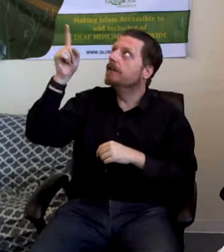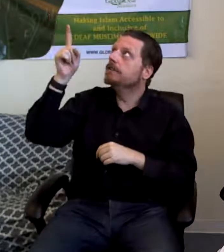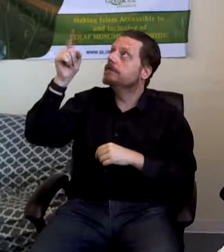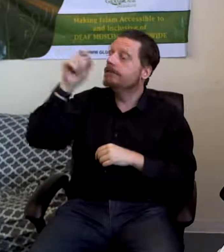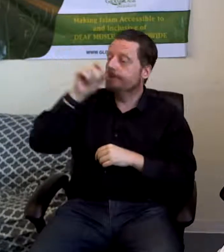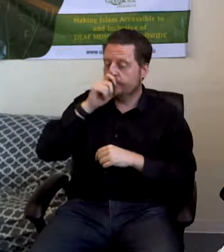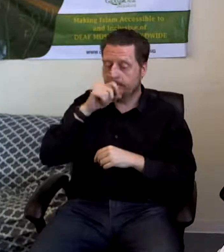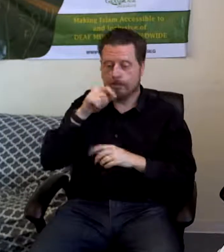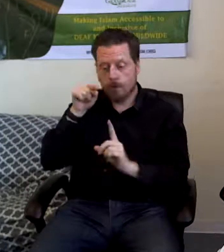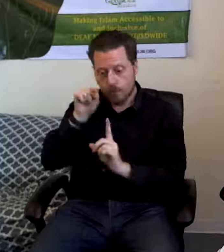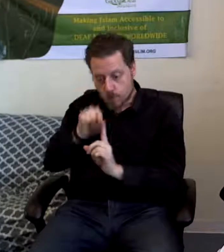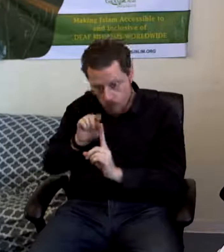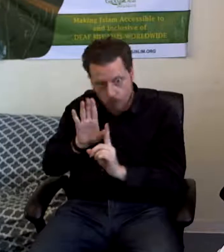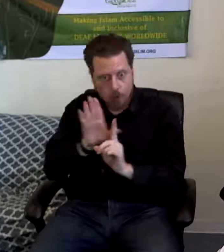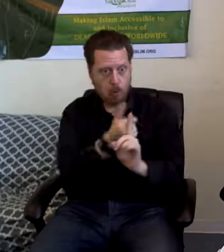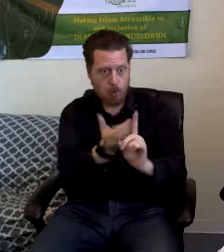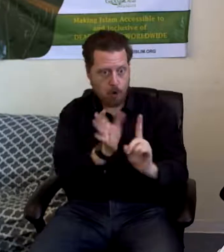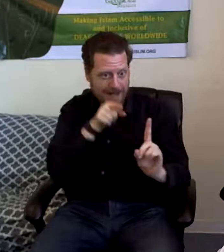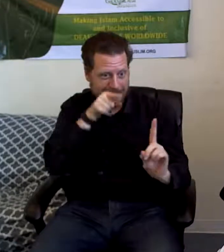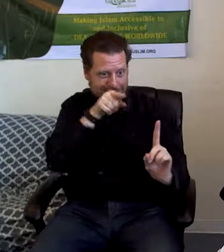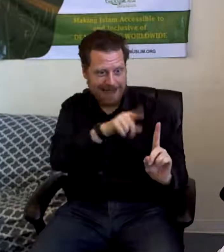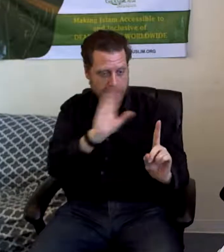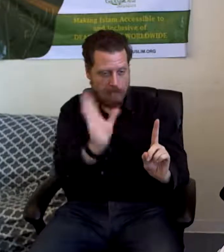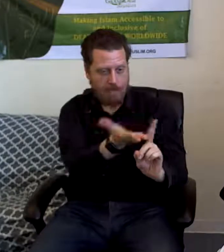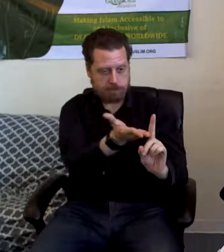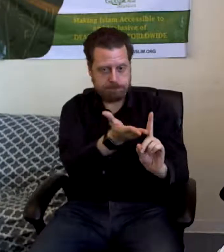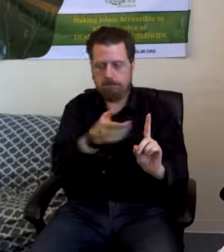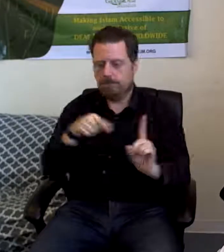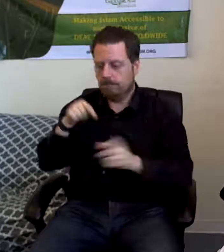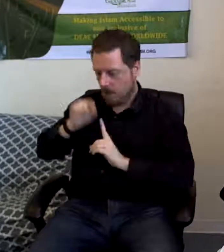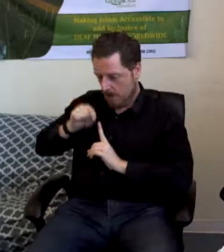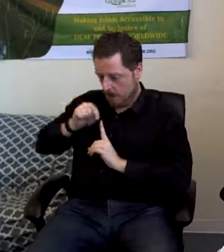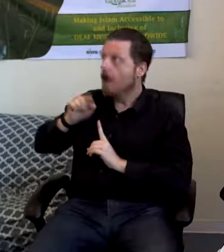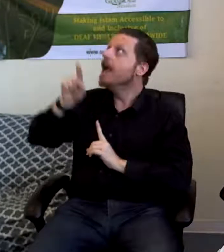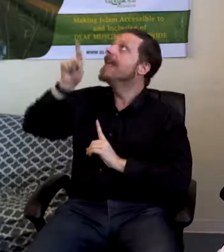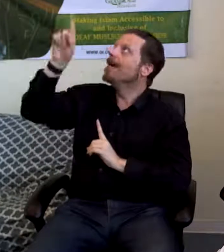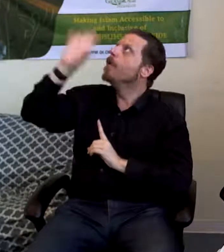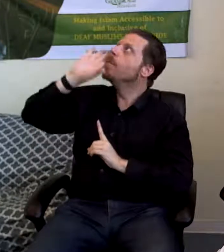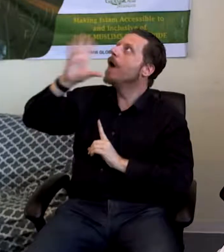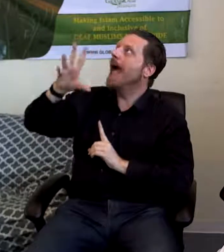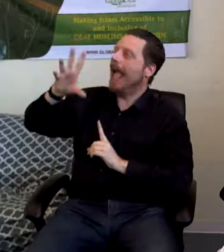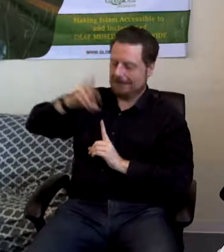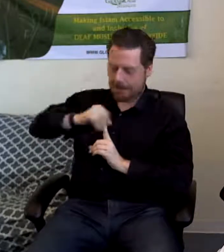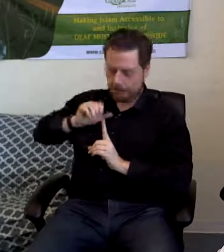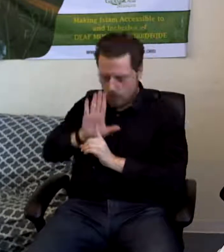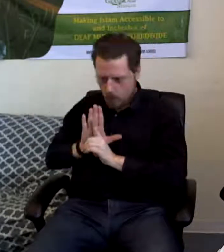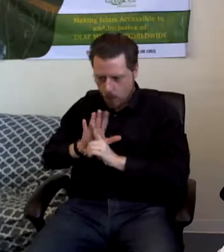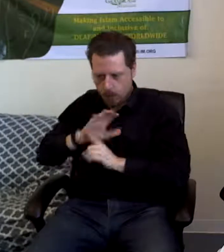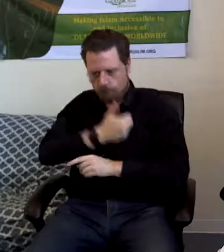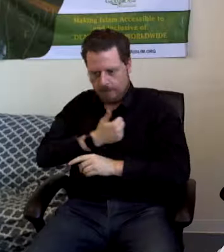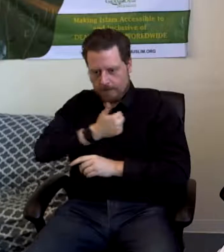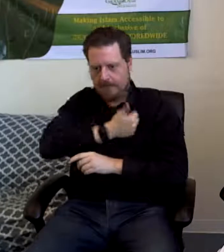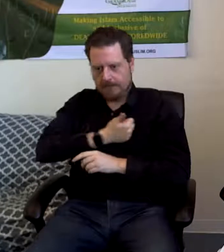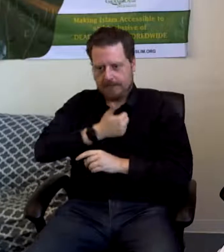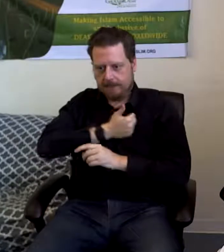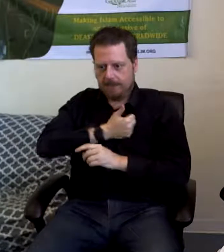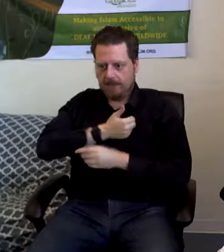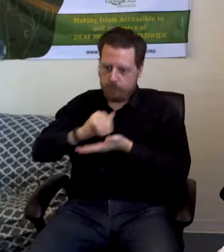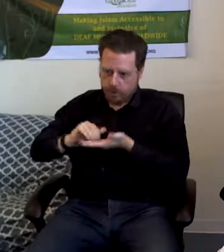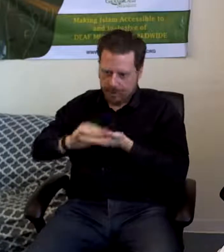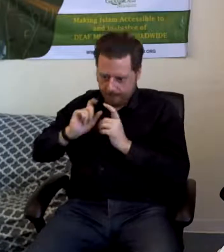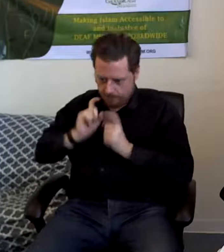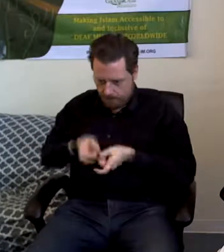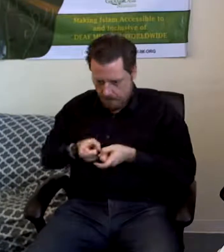had coerced them, is going to accept your repentance and forgive you and shower you with His